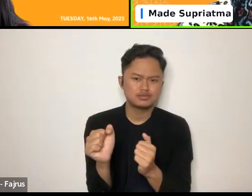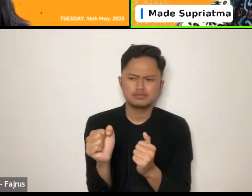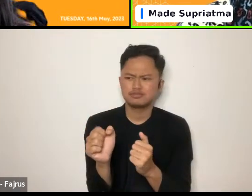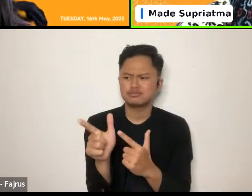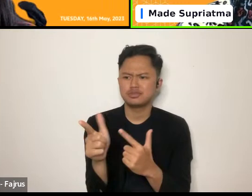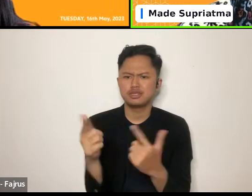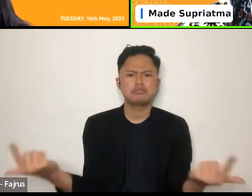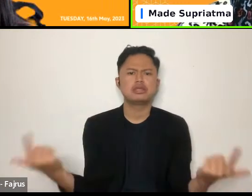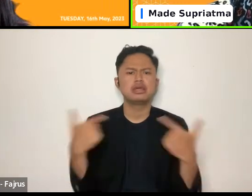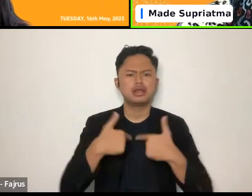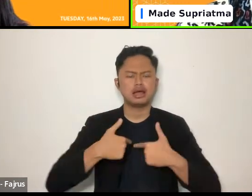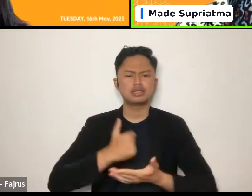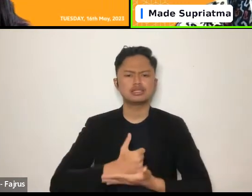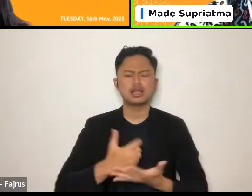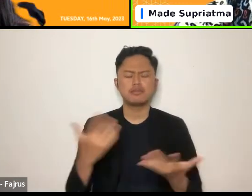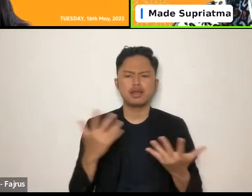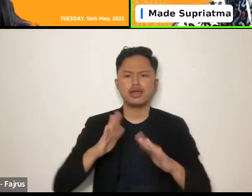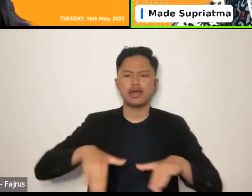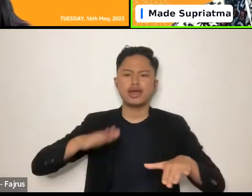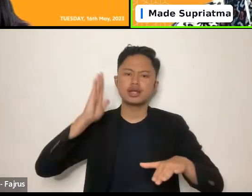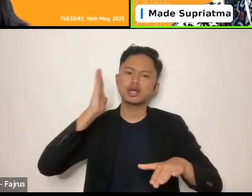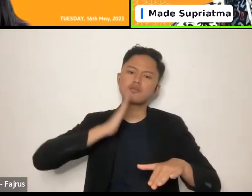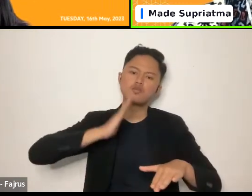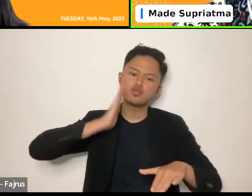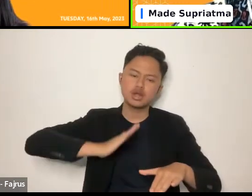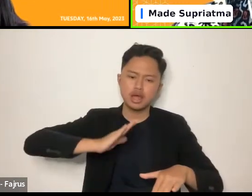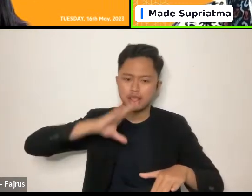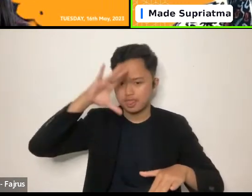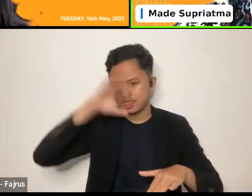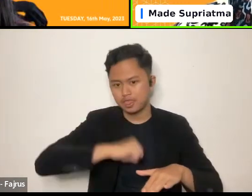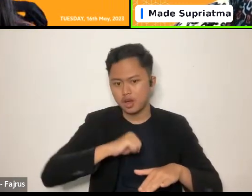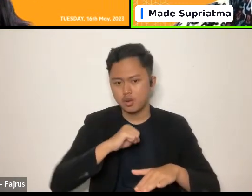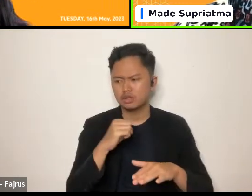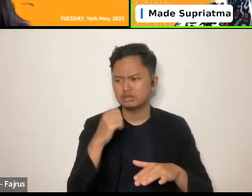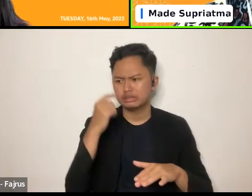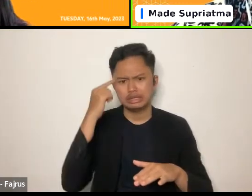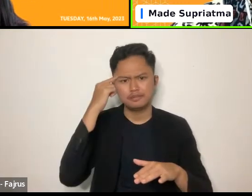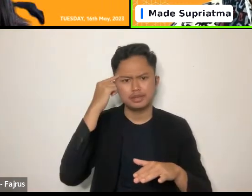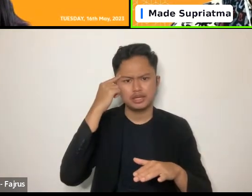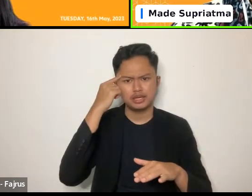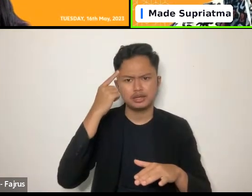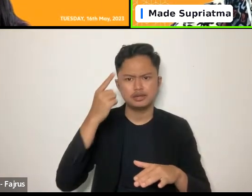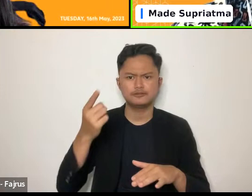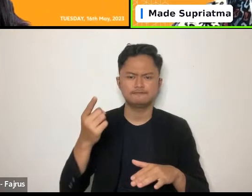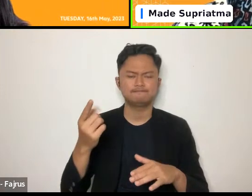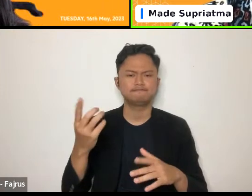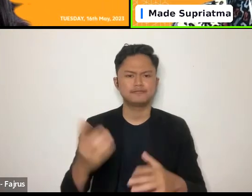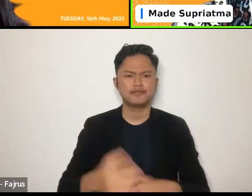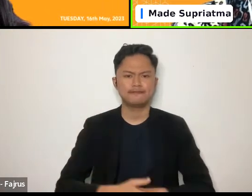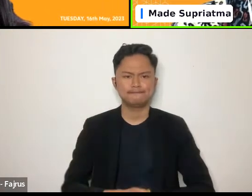attack by the teenager who are, I think, Egianus Kogoya, just